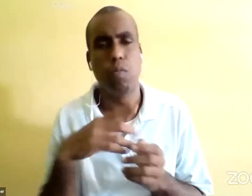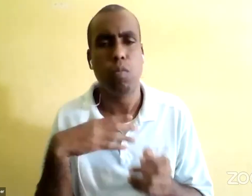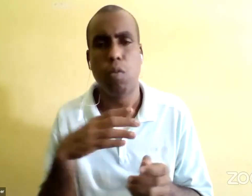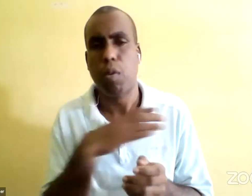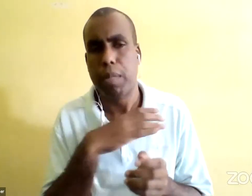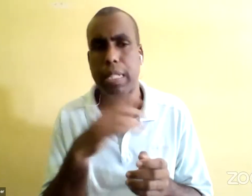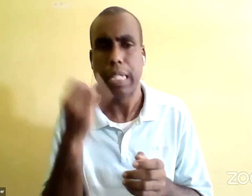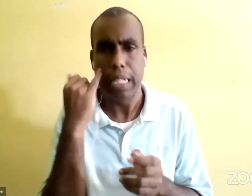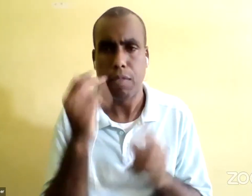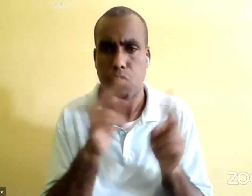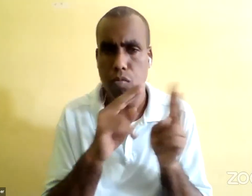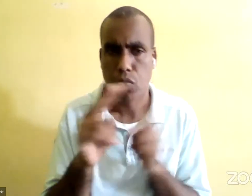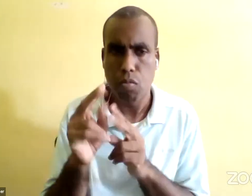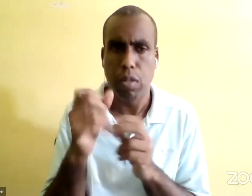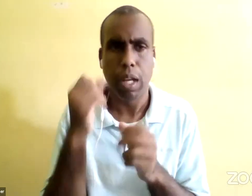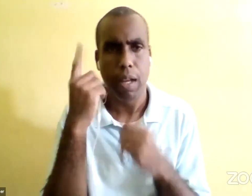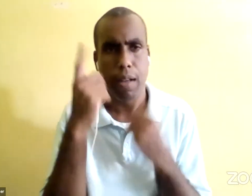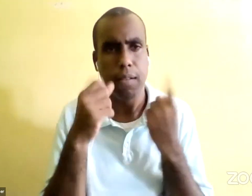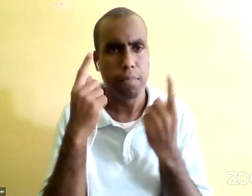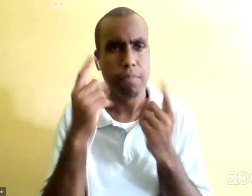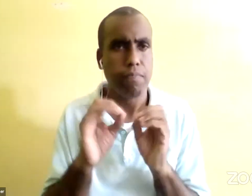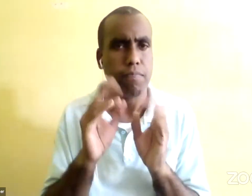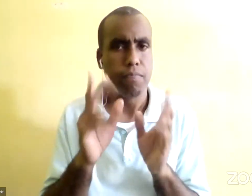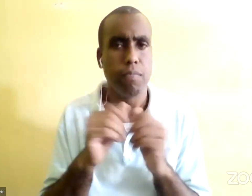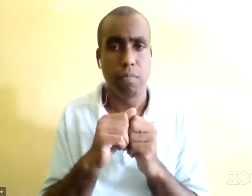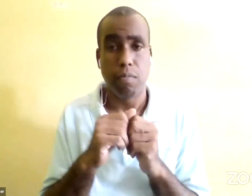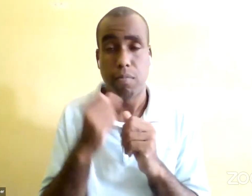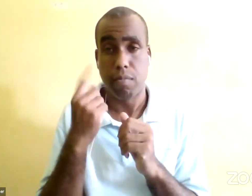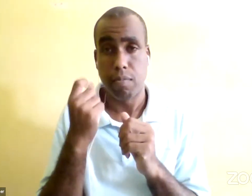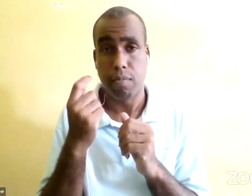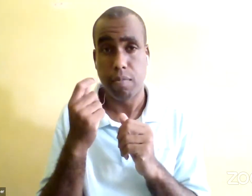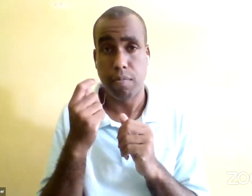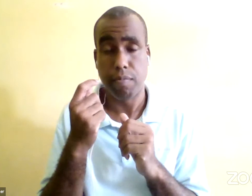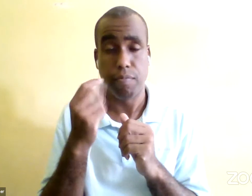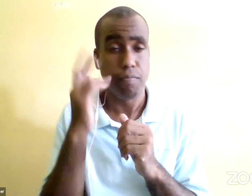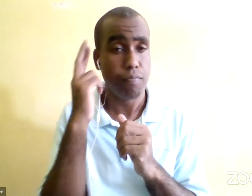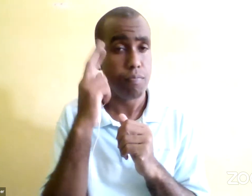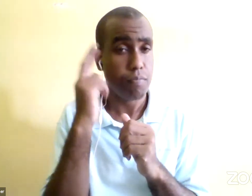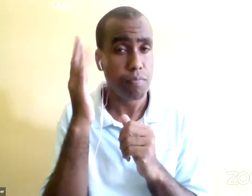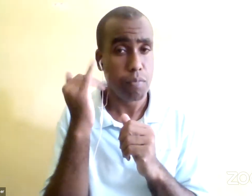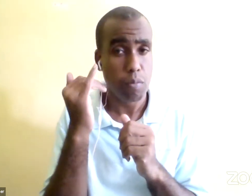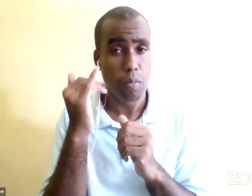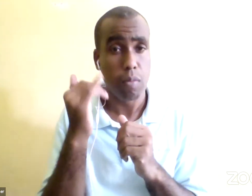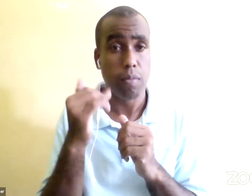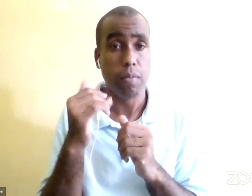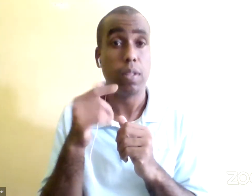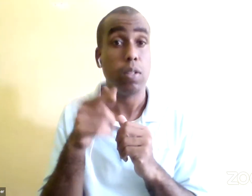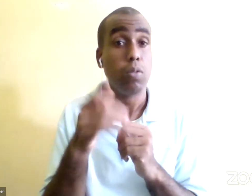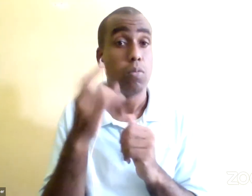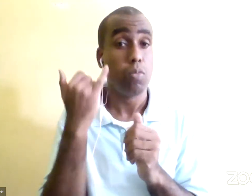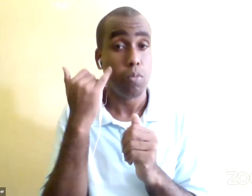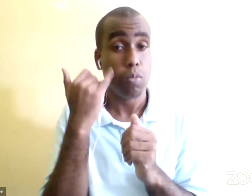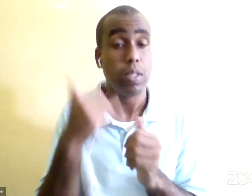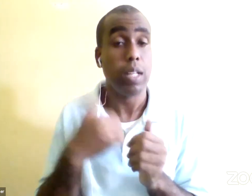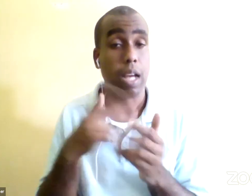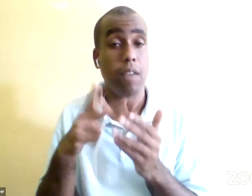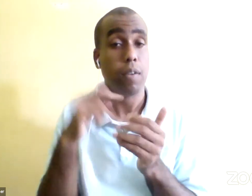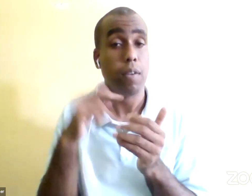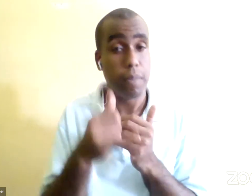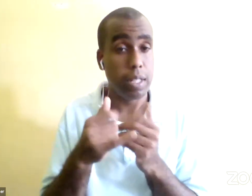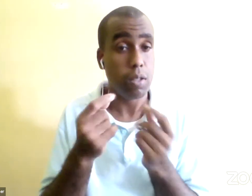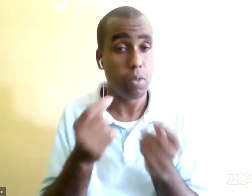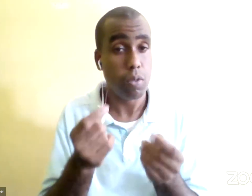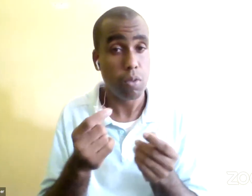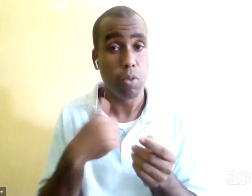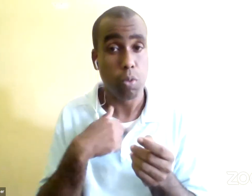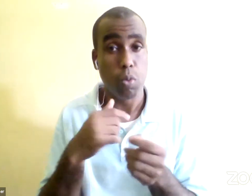why. The why is we're not trying to stop you from doing any project that is worth doing. We're trying to make sure that if you're doing